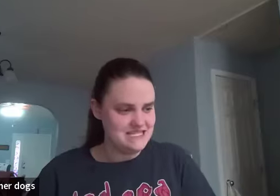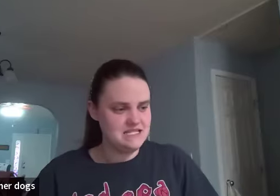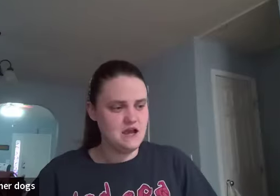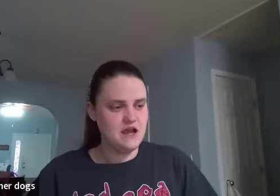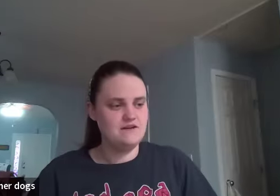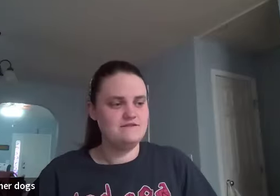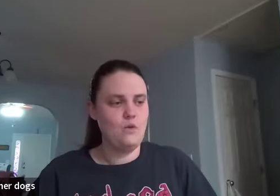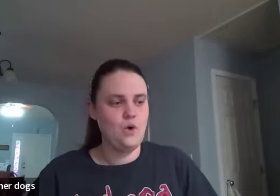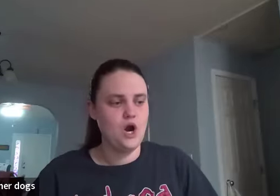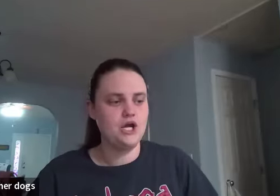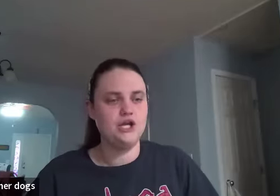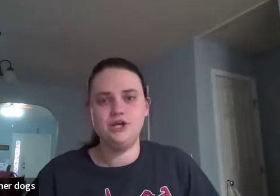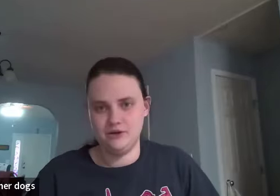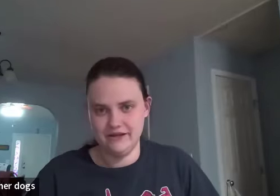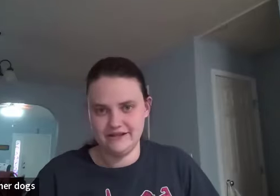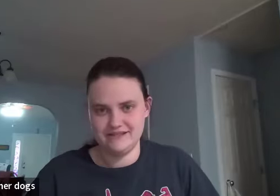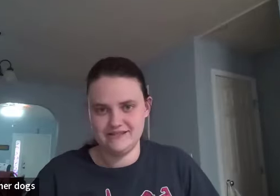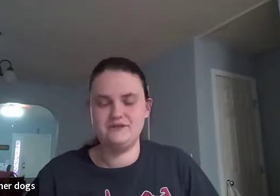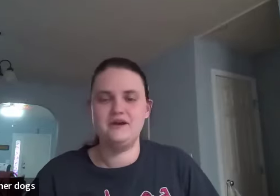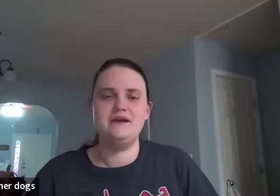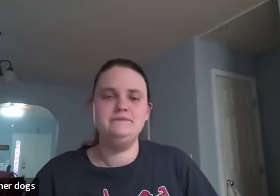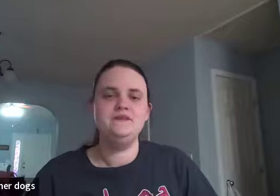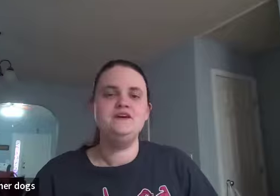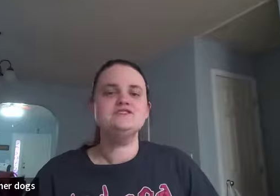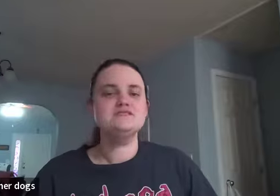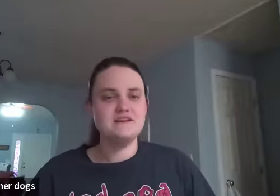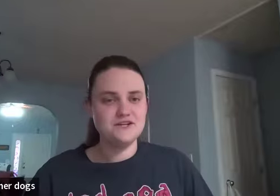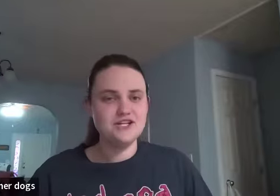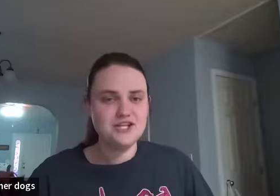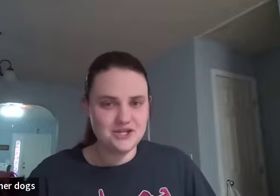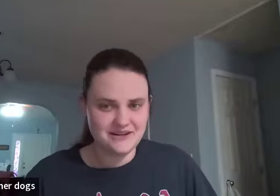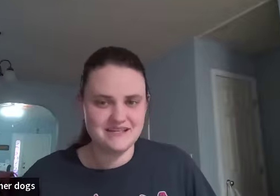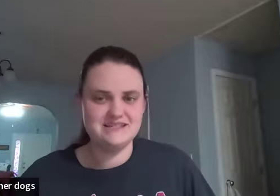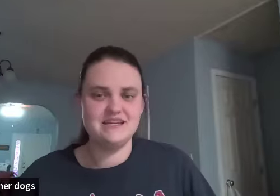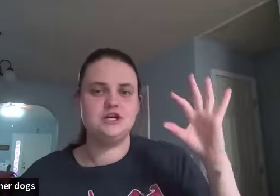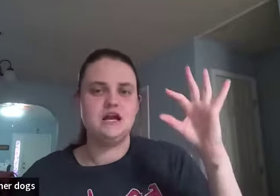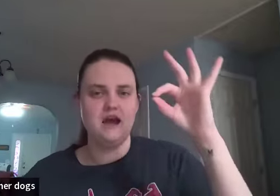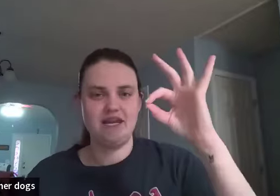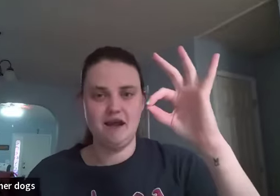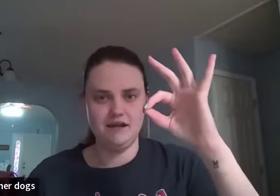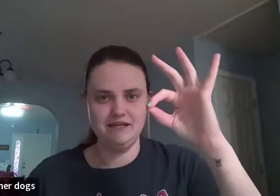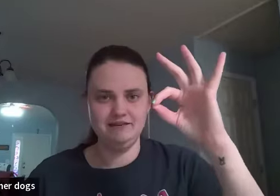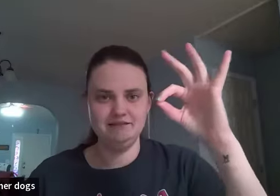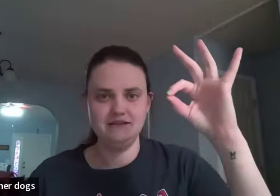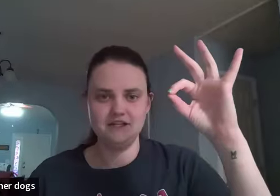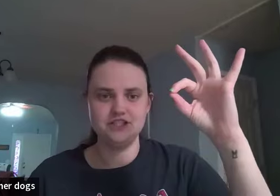the sign for curious. Okay. So the sign for curious is you're going to have a nine kind of